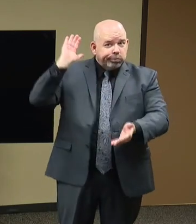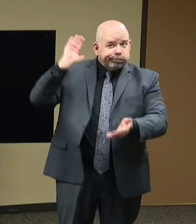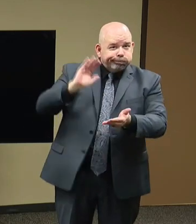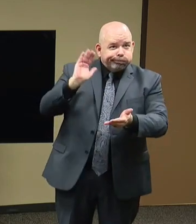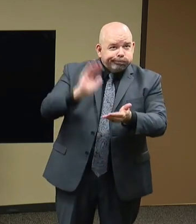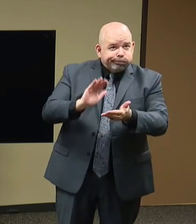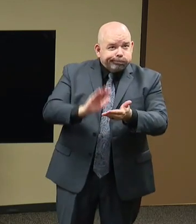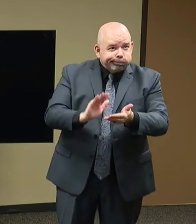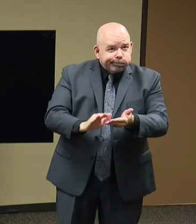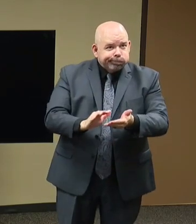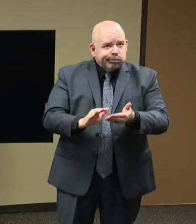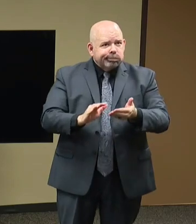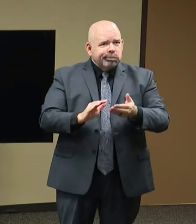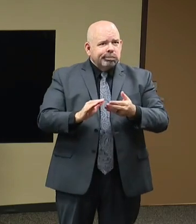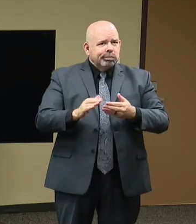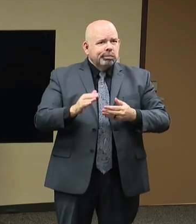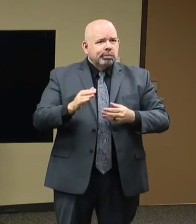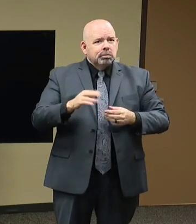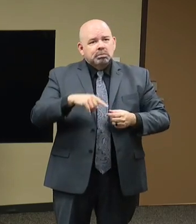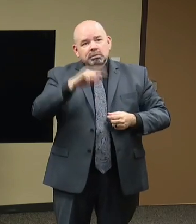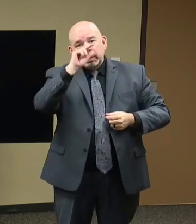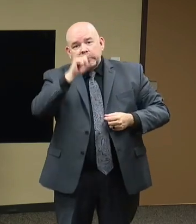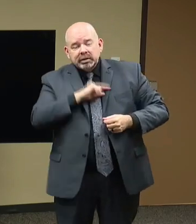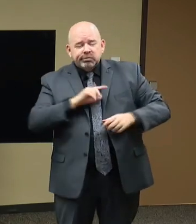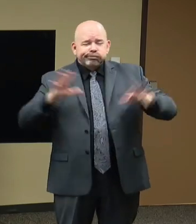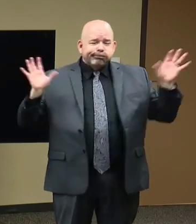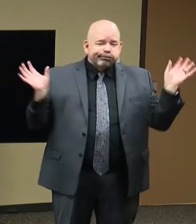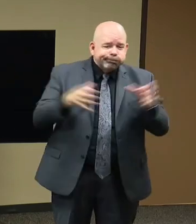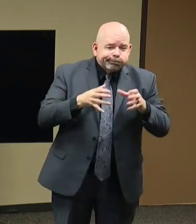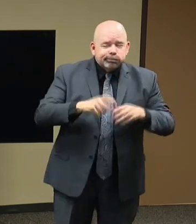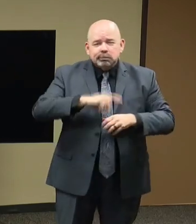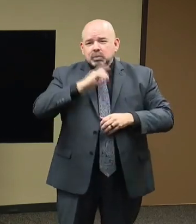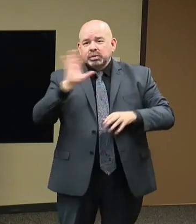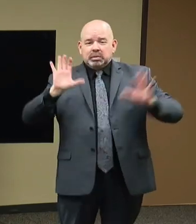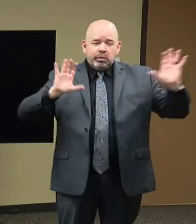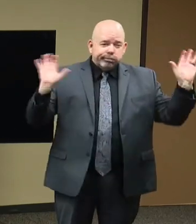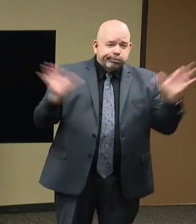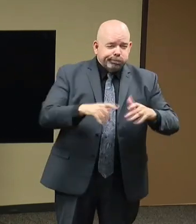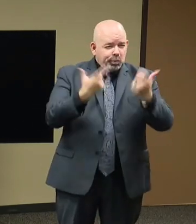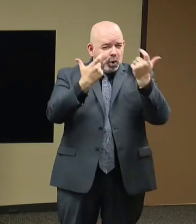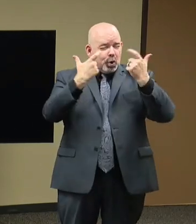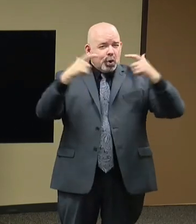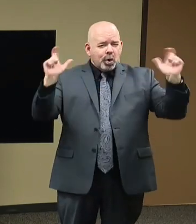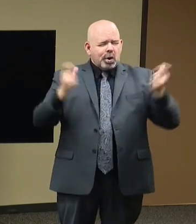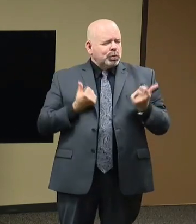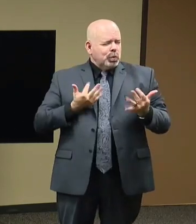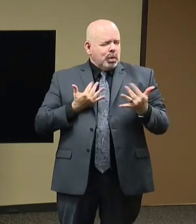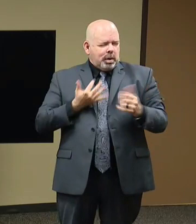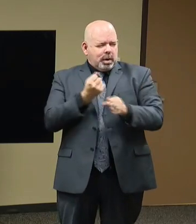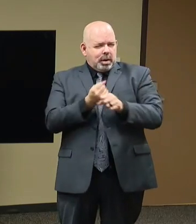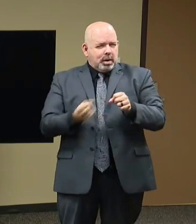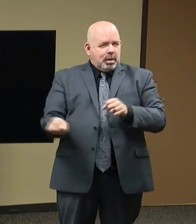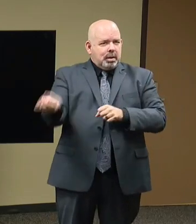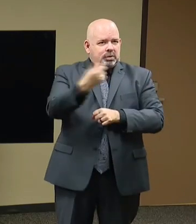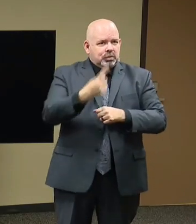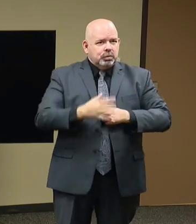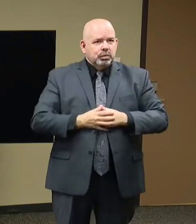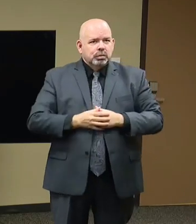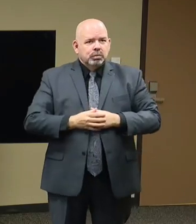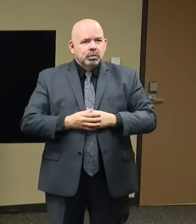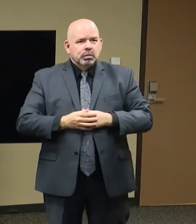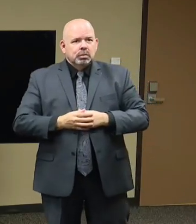Thanksgiving and Christmas with extended family, and if we have a high community spread when you're together for